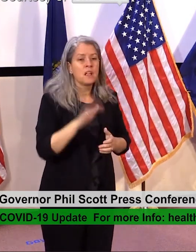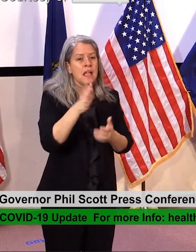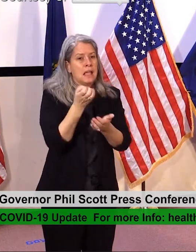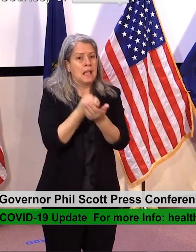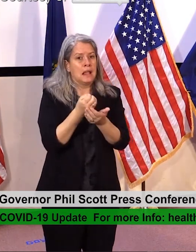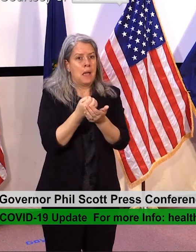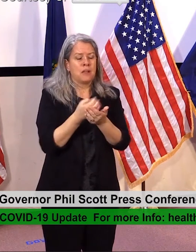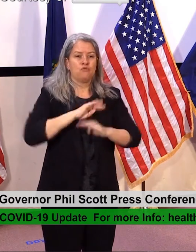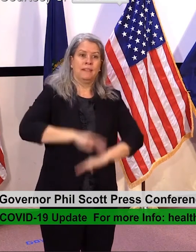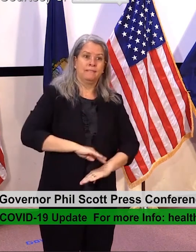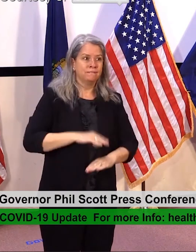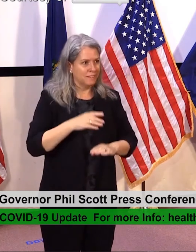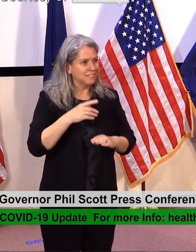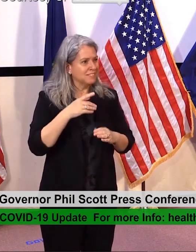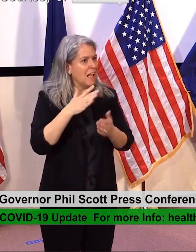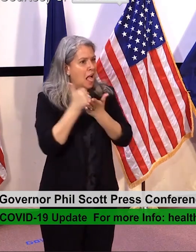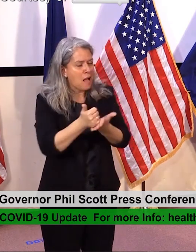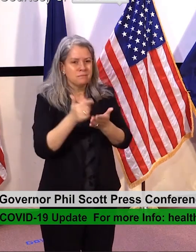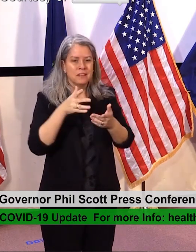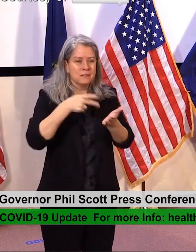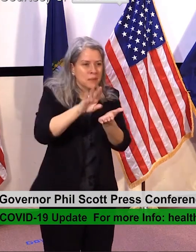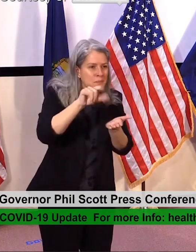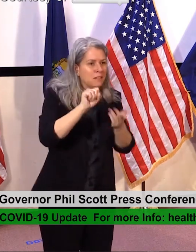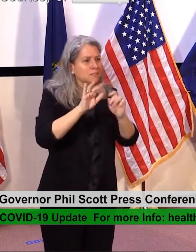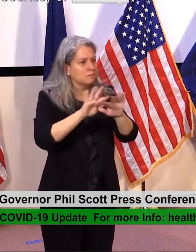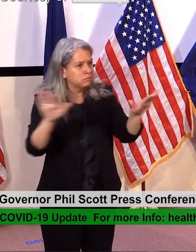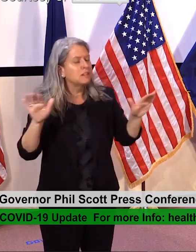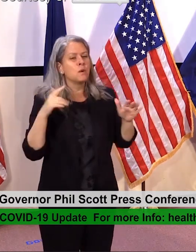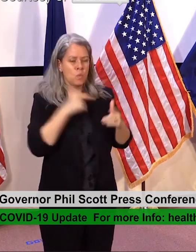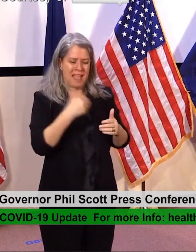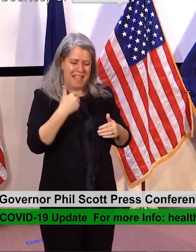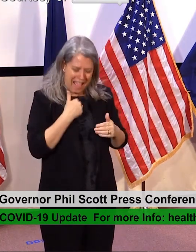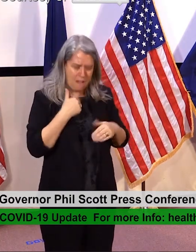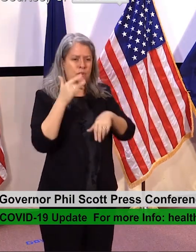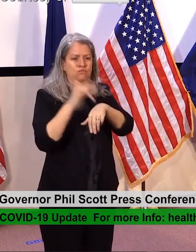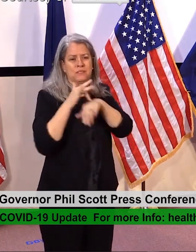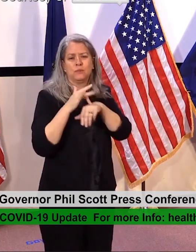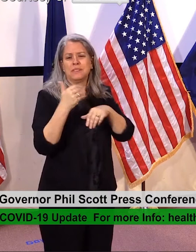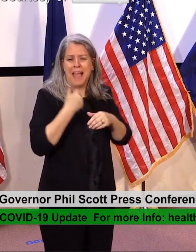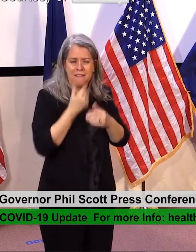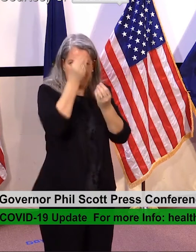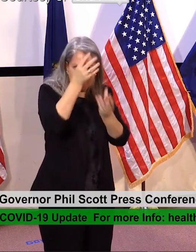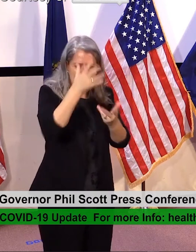this pandemic, it's important to use the resources that I described to help get through